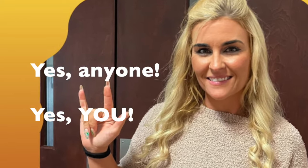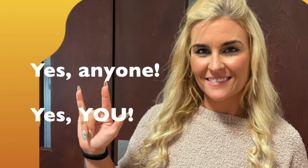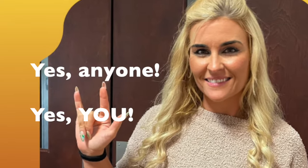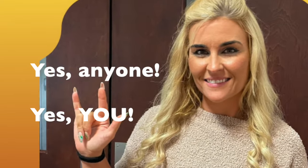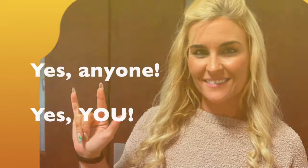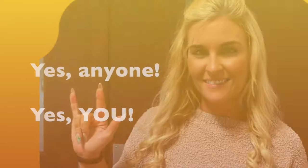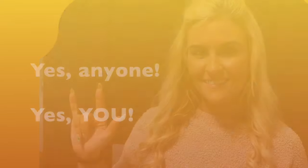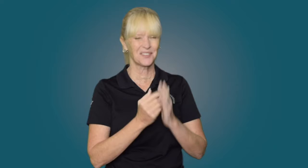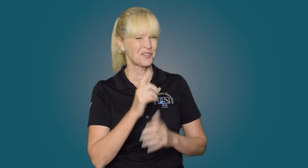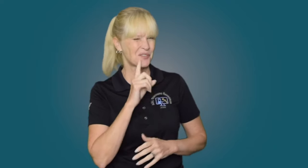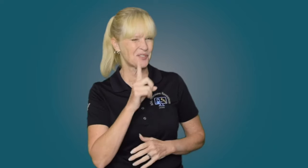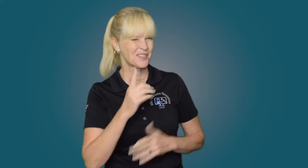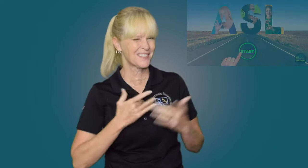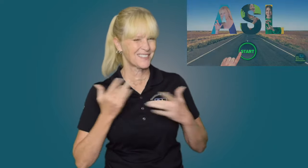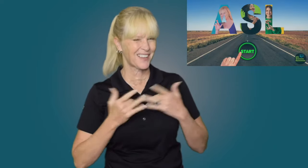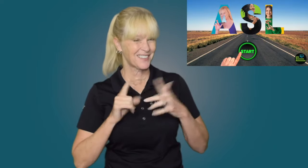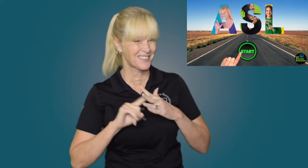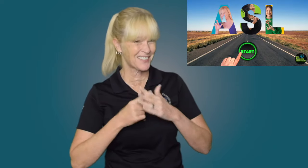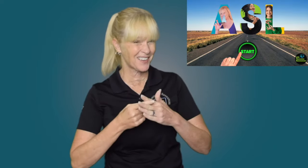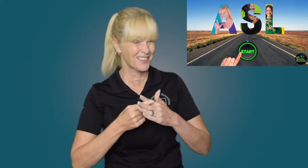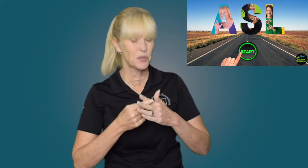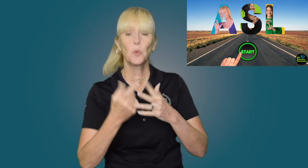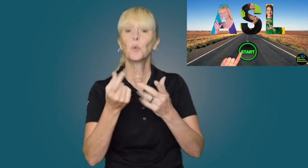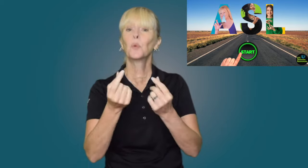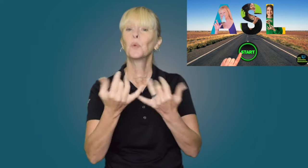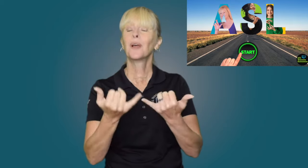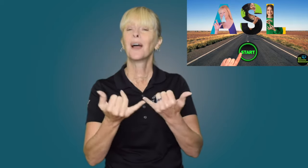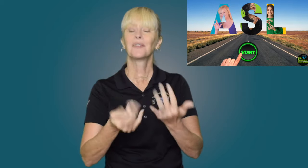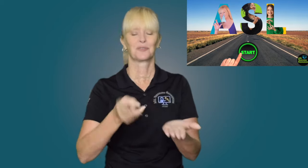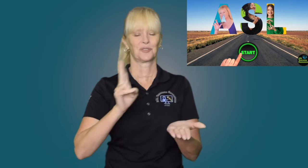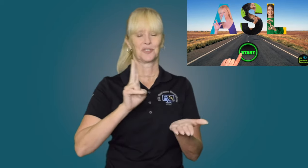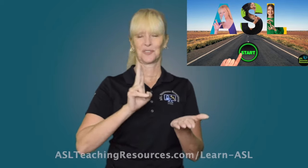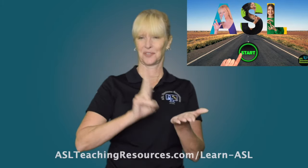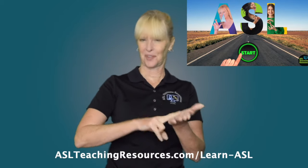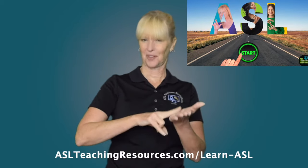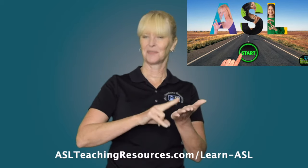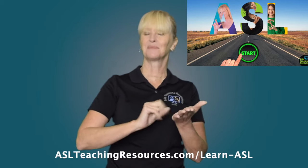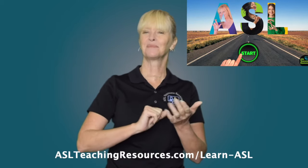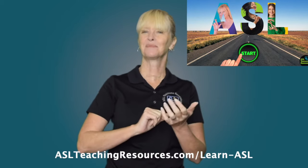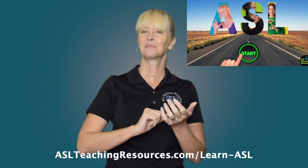you. I bet you're excited to get started. Your next step